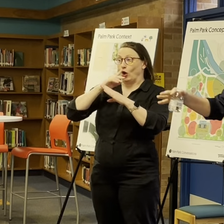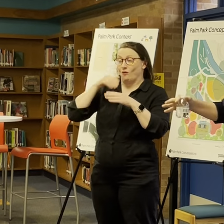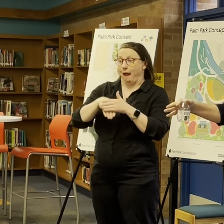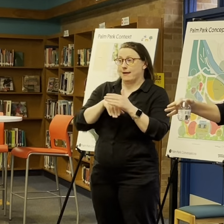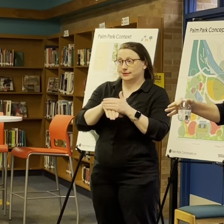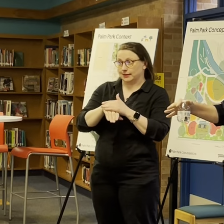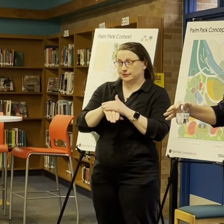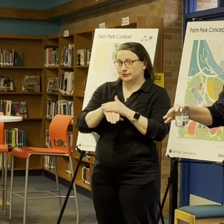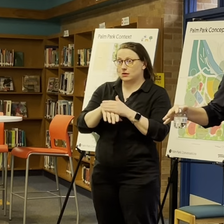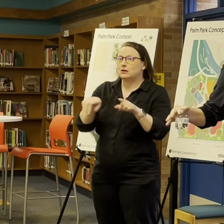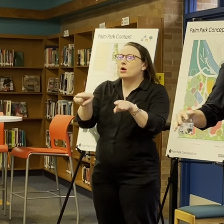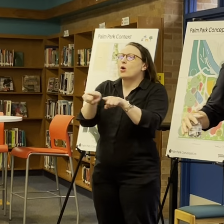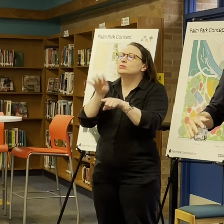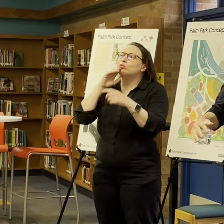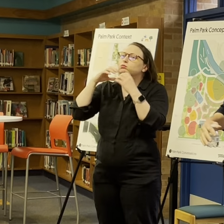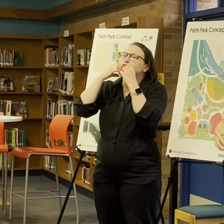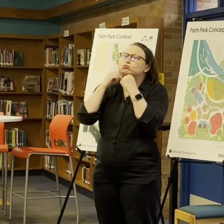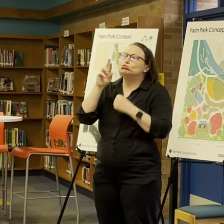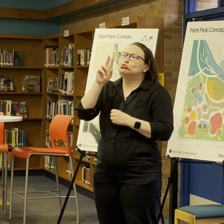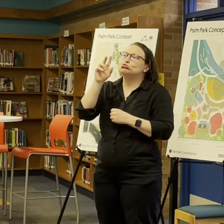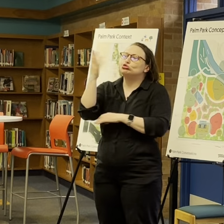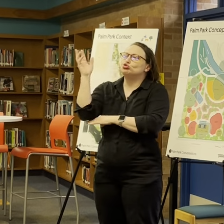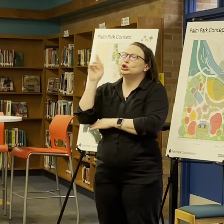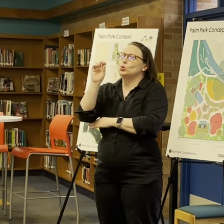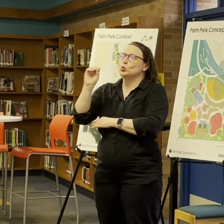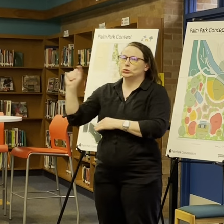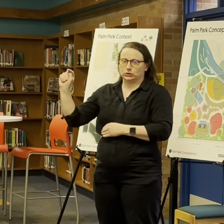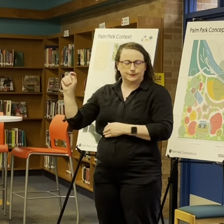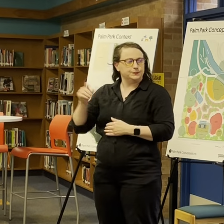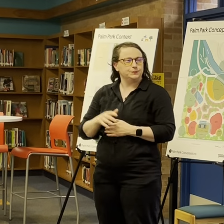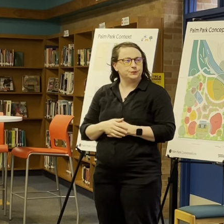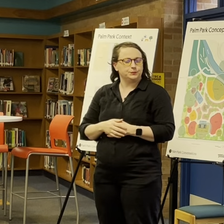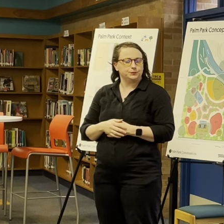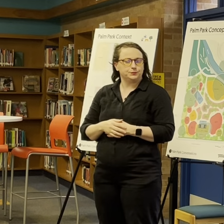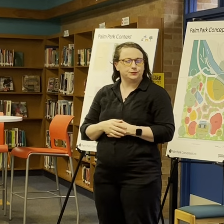tree roots that are around that east end of the building.